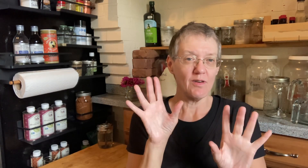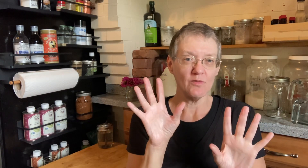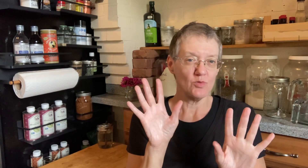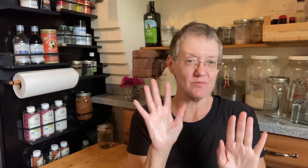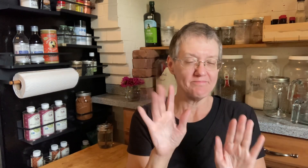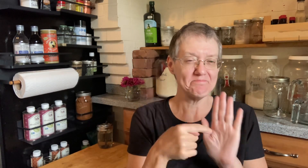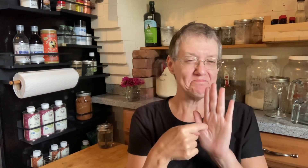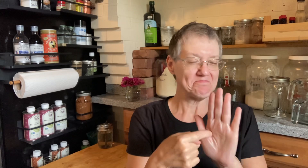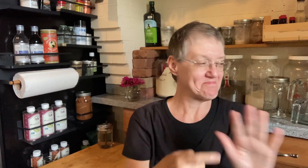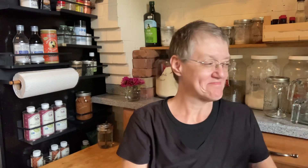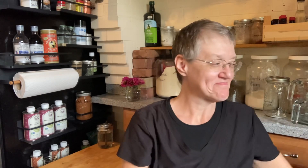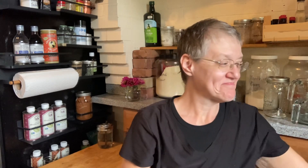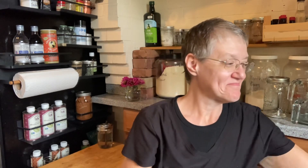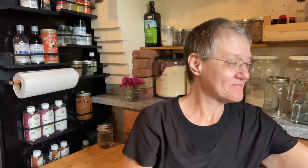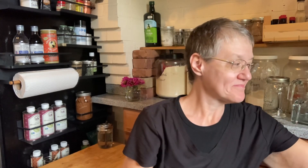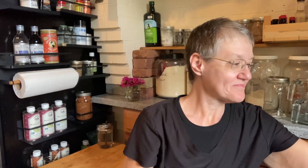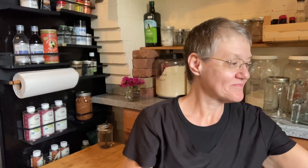terrible. Let me show you.